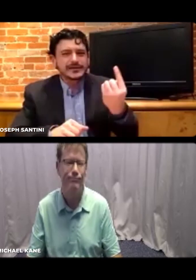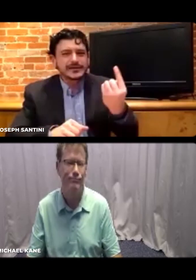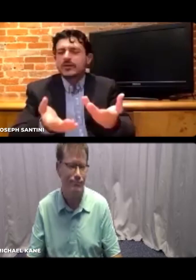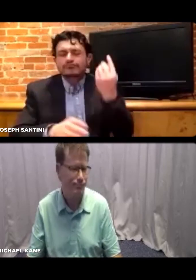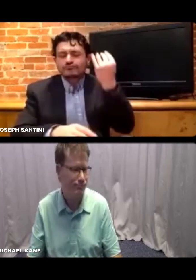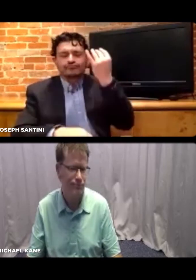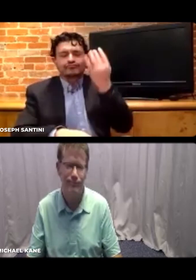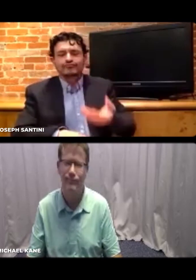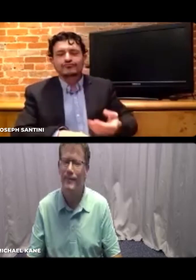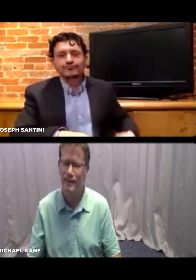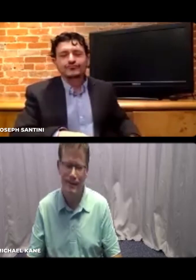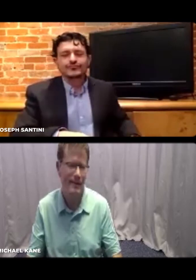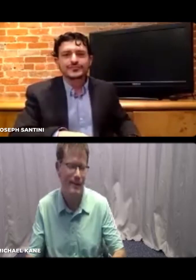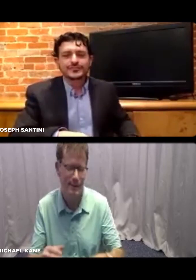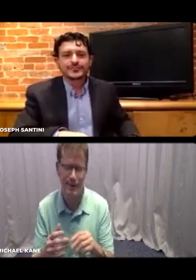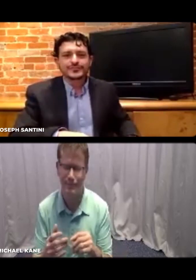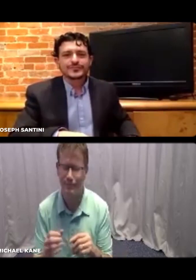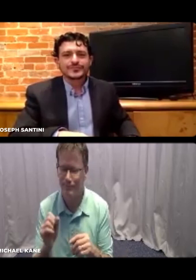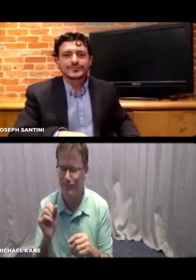you think about that?